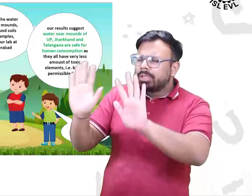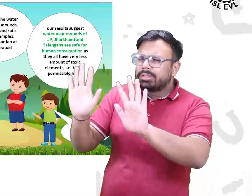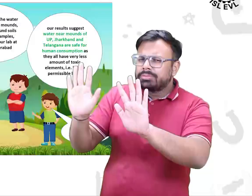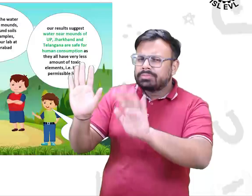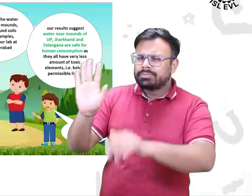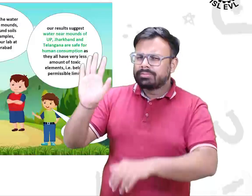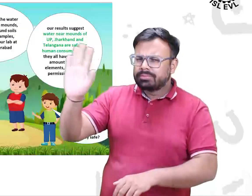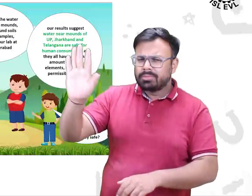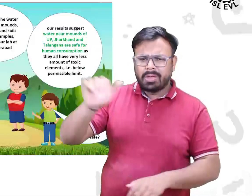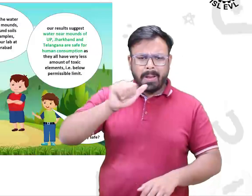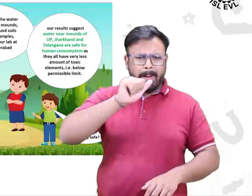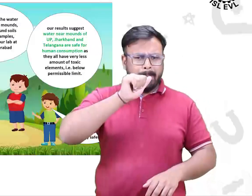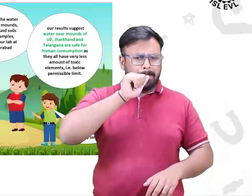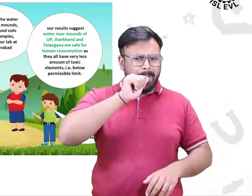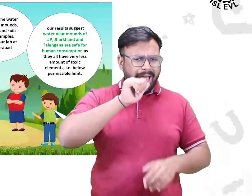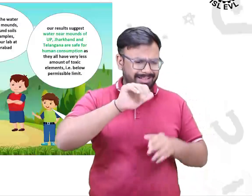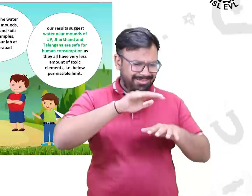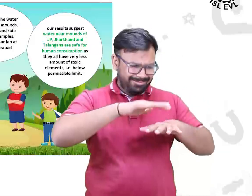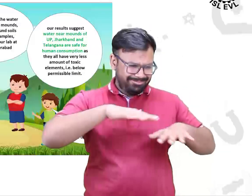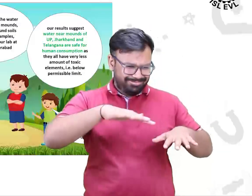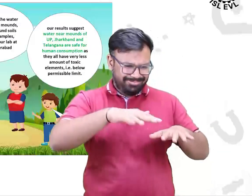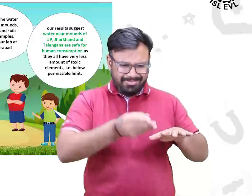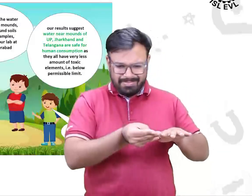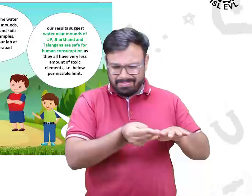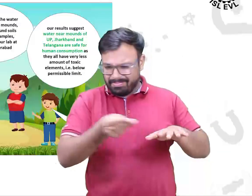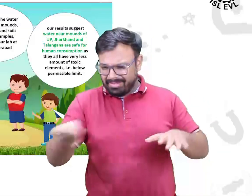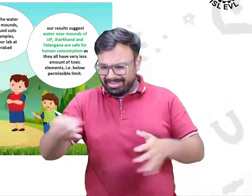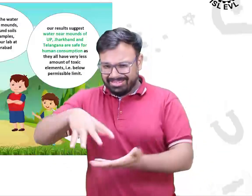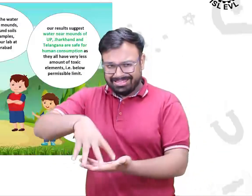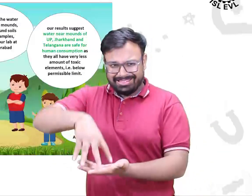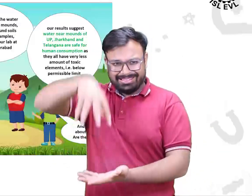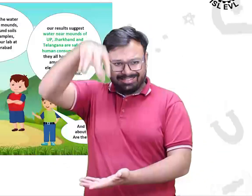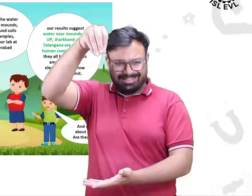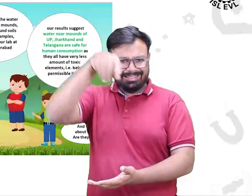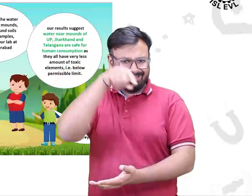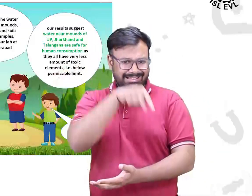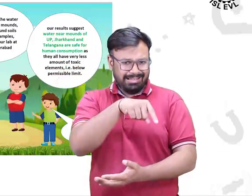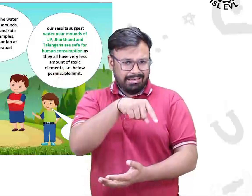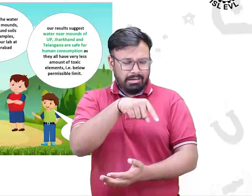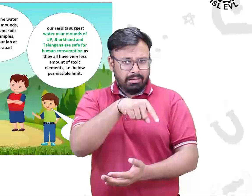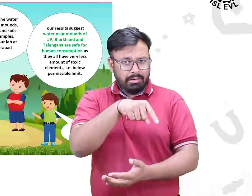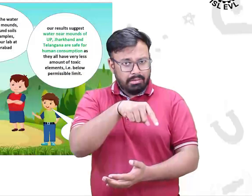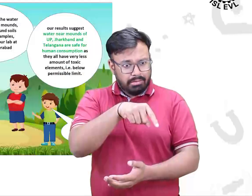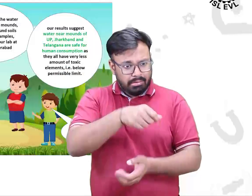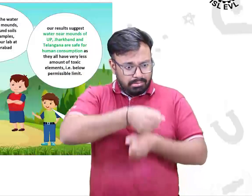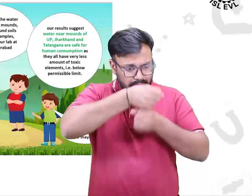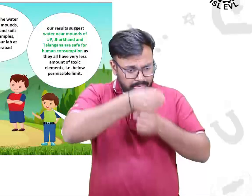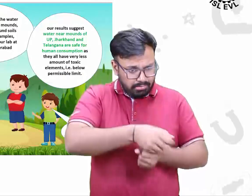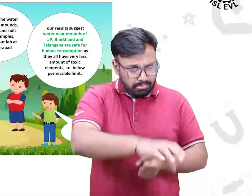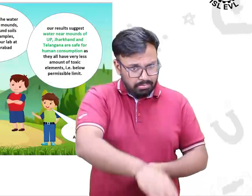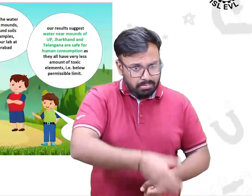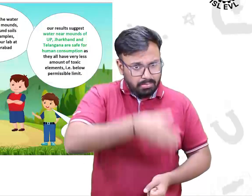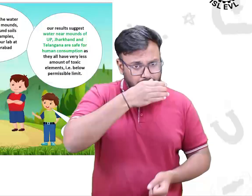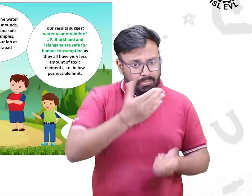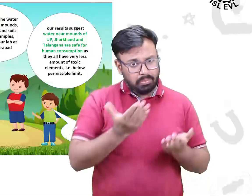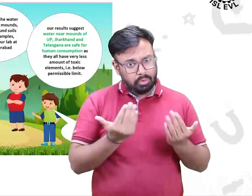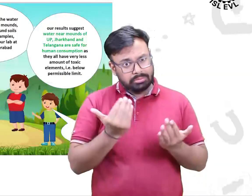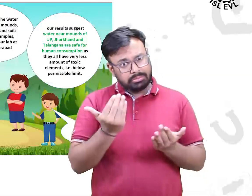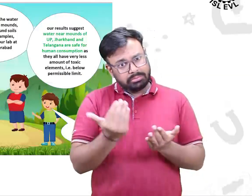how do we know if the water near the mounds is safe?